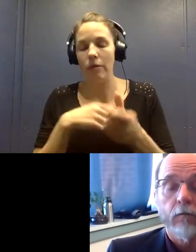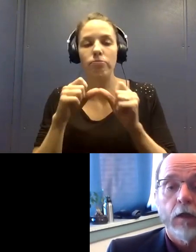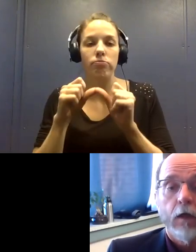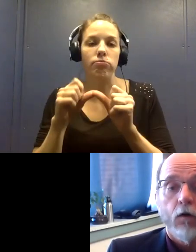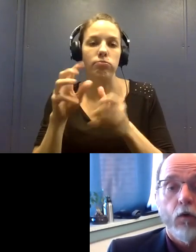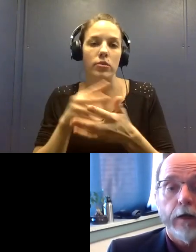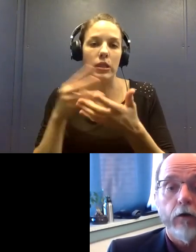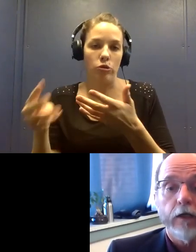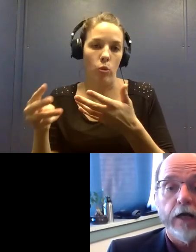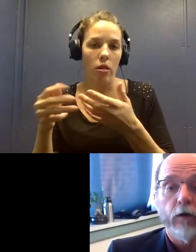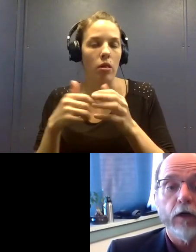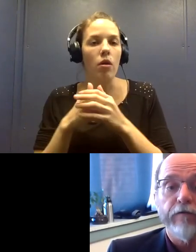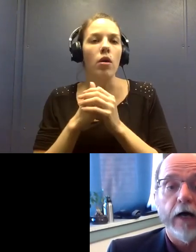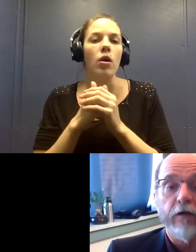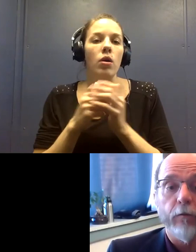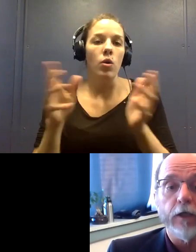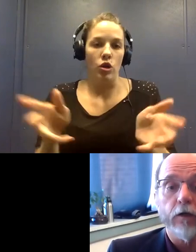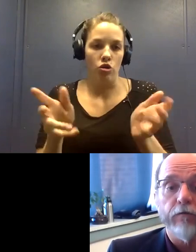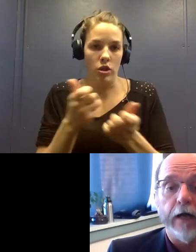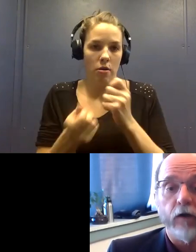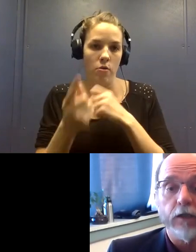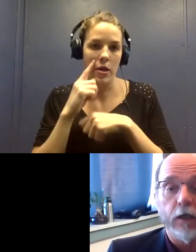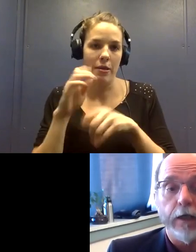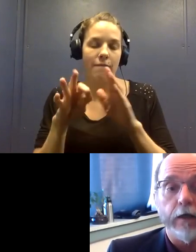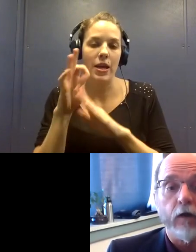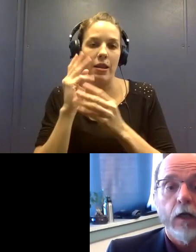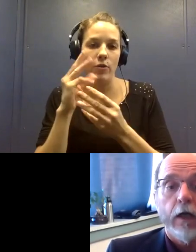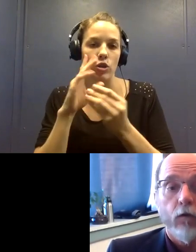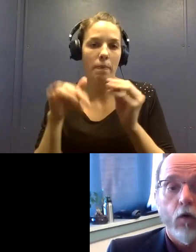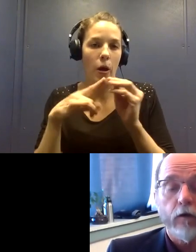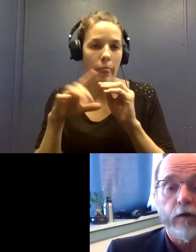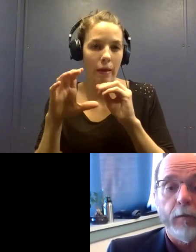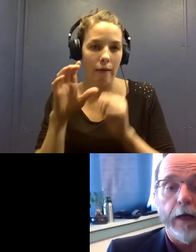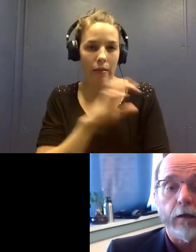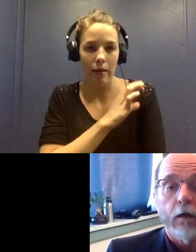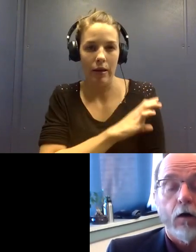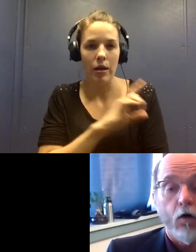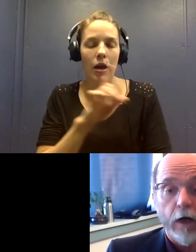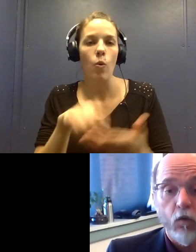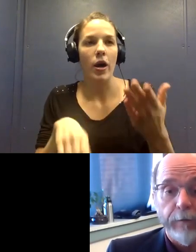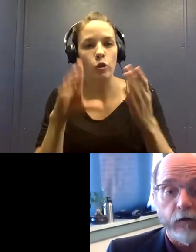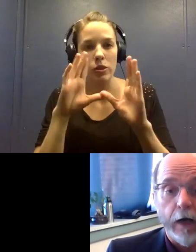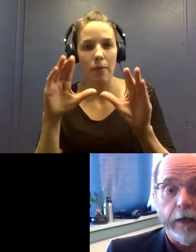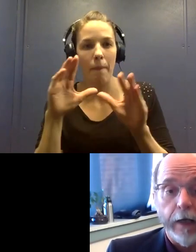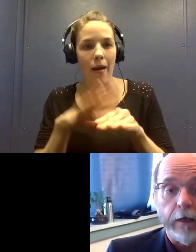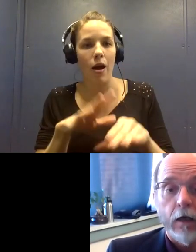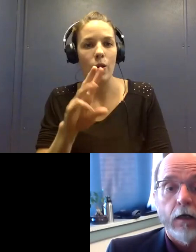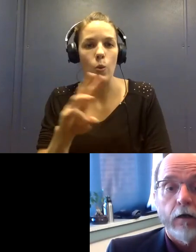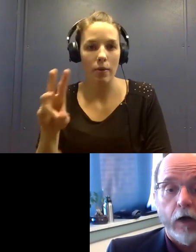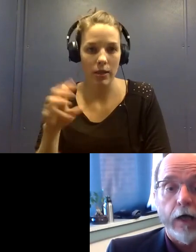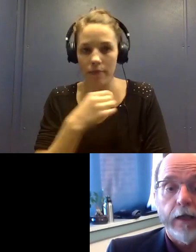clinics. We encourage everyone to find information on vaccination clinics and what to expect on our website